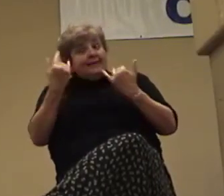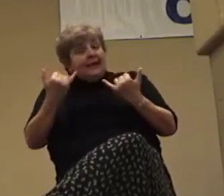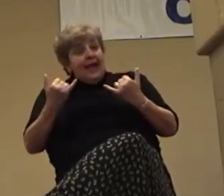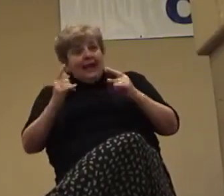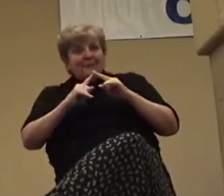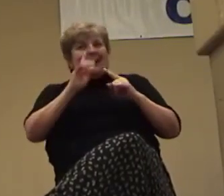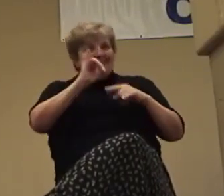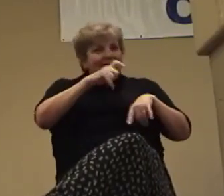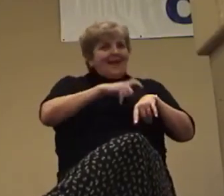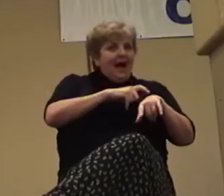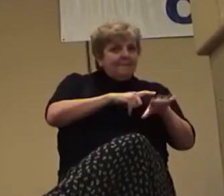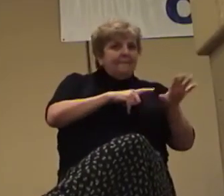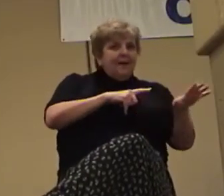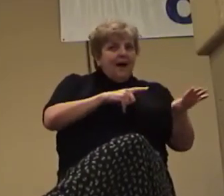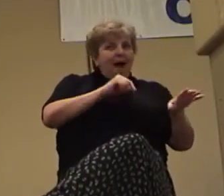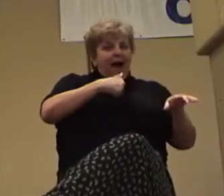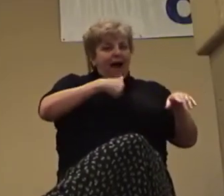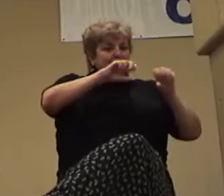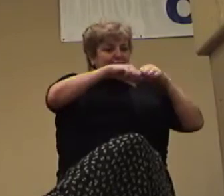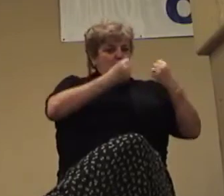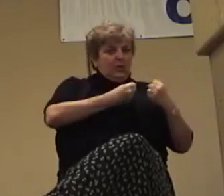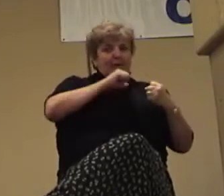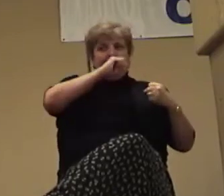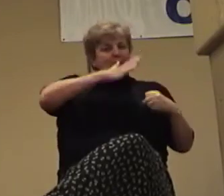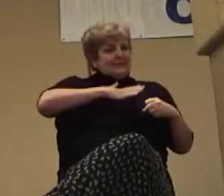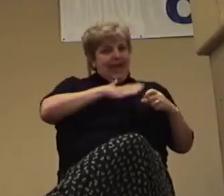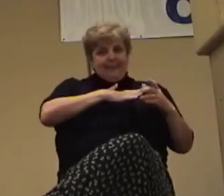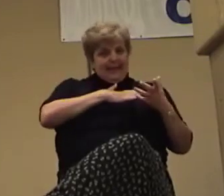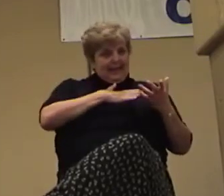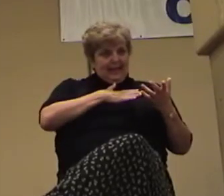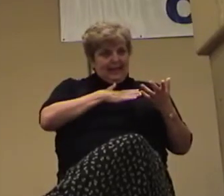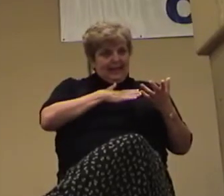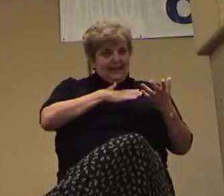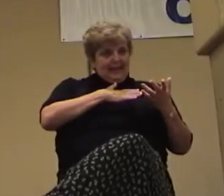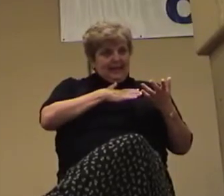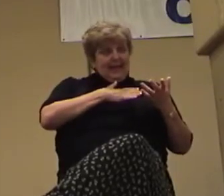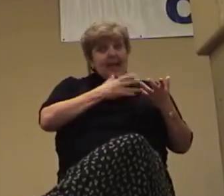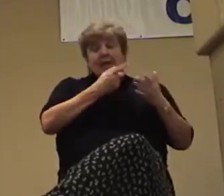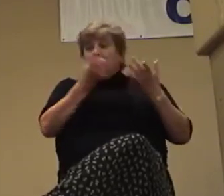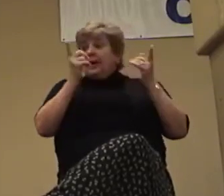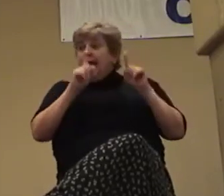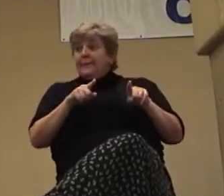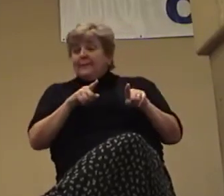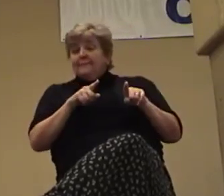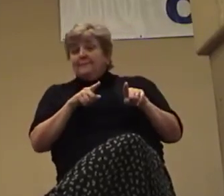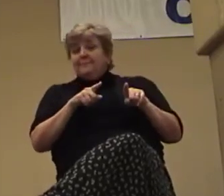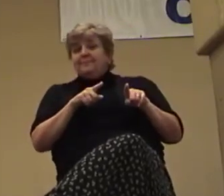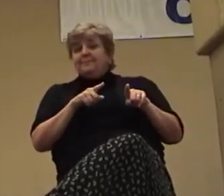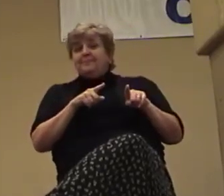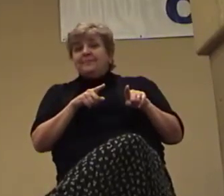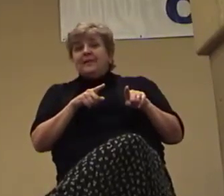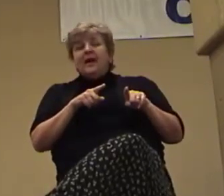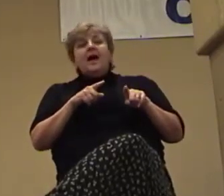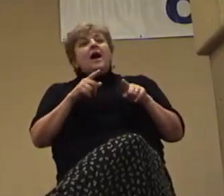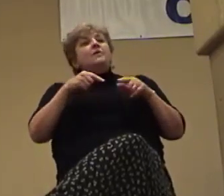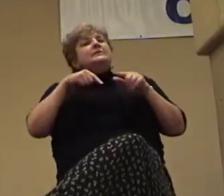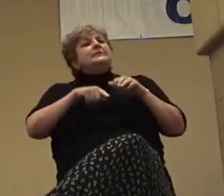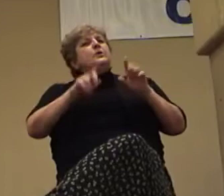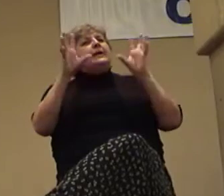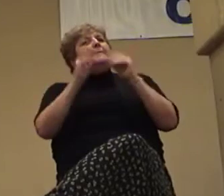I'm broken and unhappy, we're all broken and unhappy. And you know, what happened is I was in a meeting, and this person was going to that meeting and